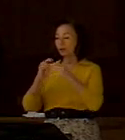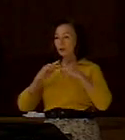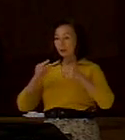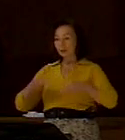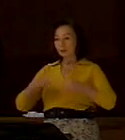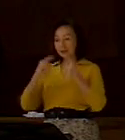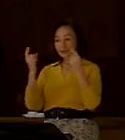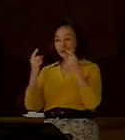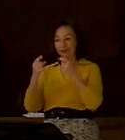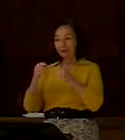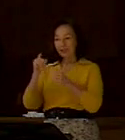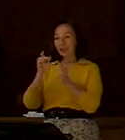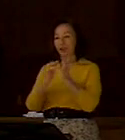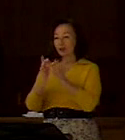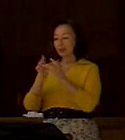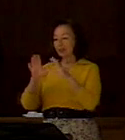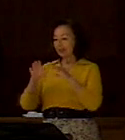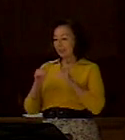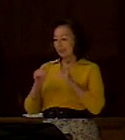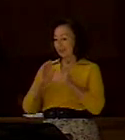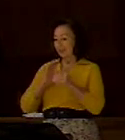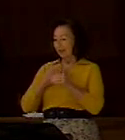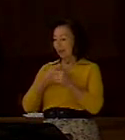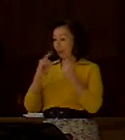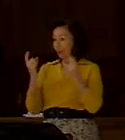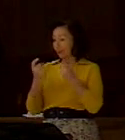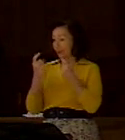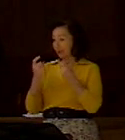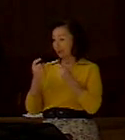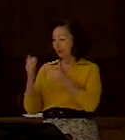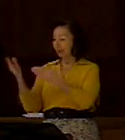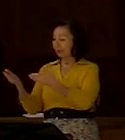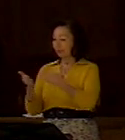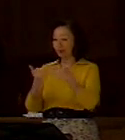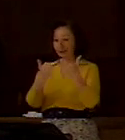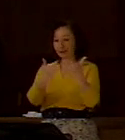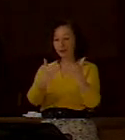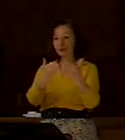Jesus takes our debt, our sins, and we just pass it on to him.